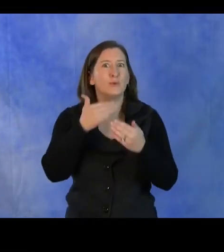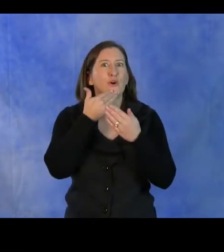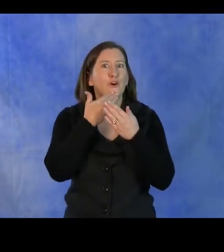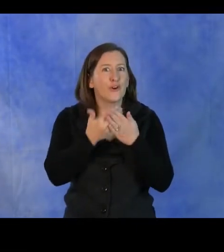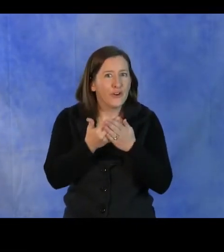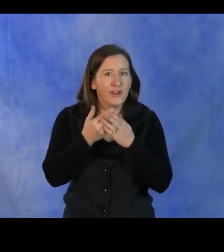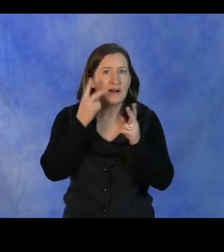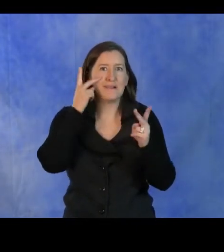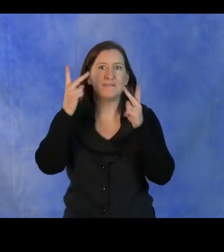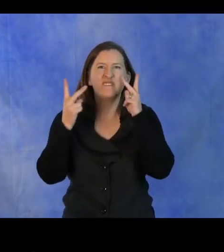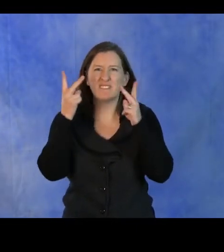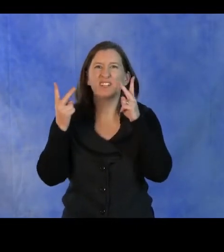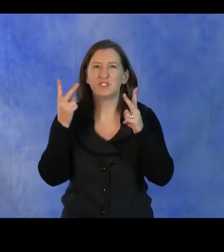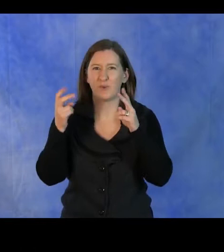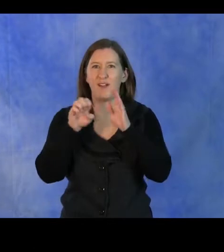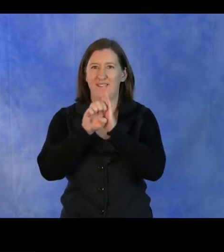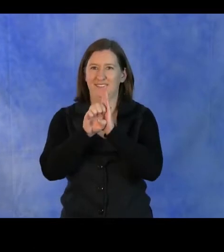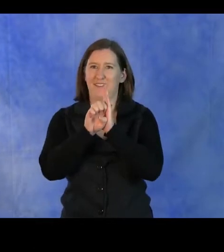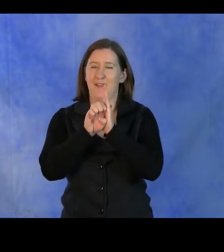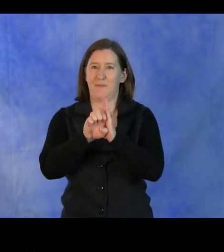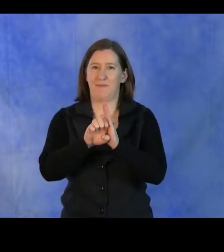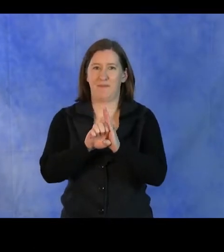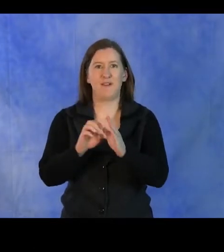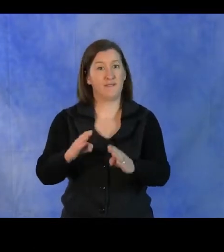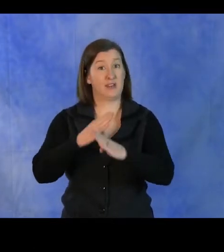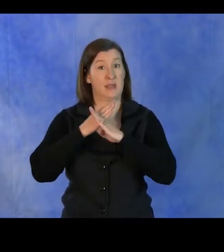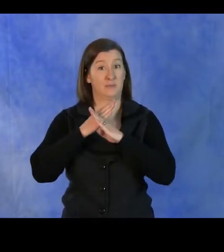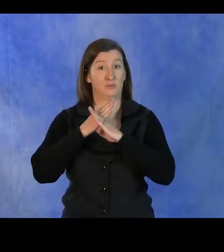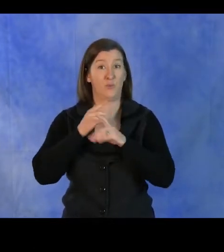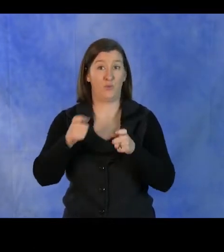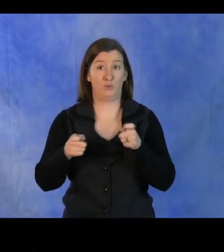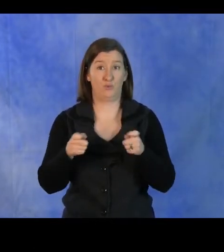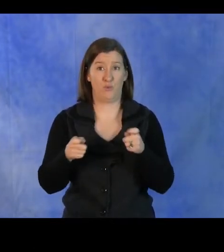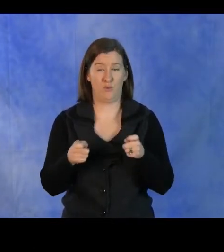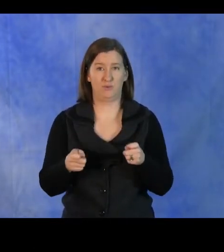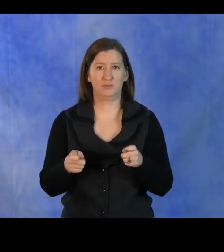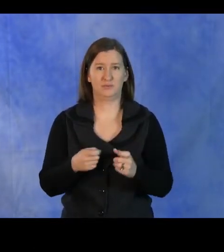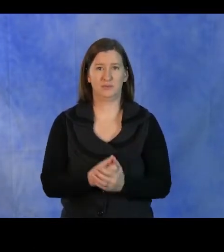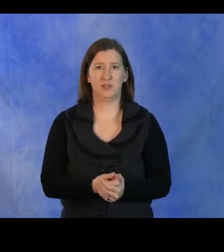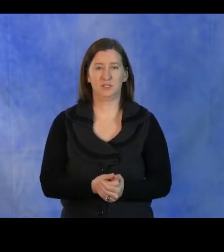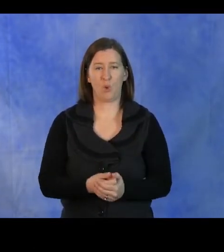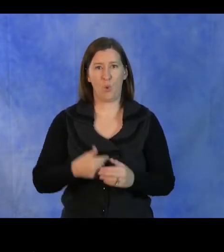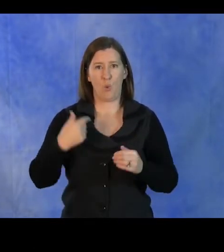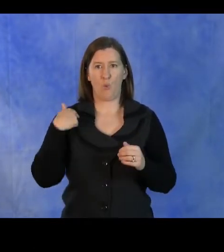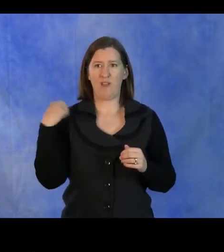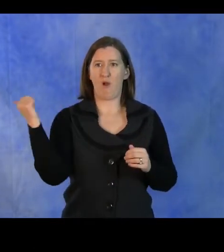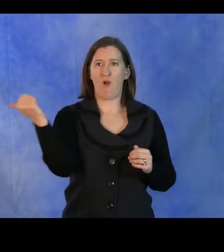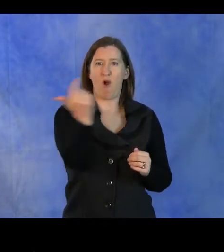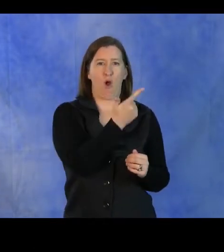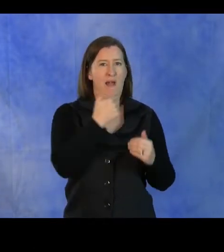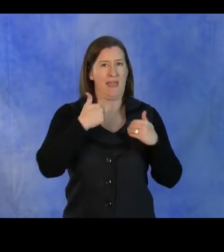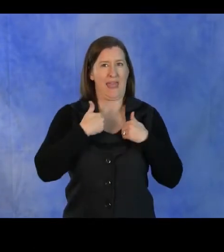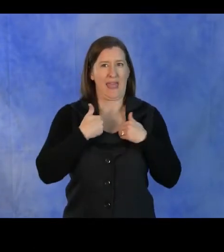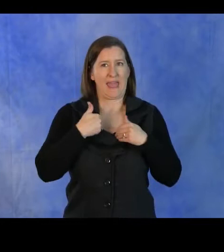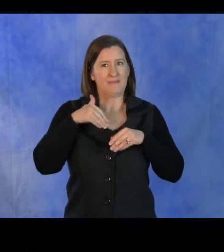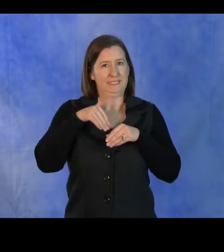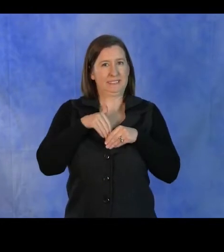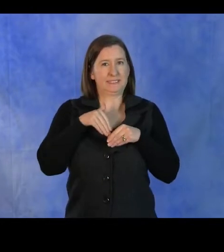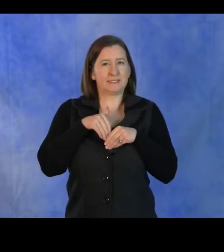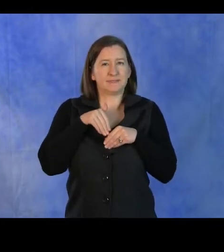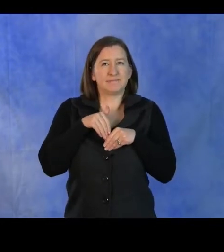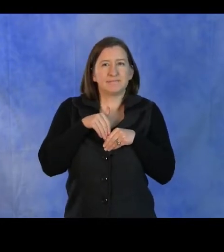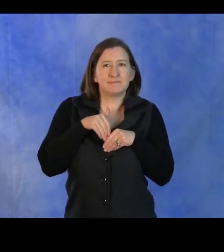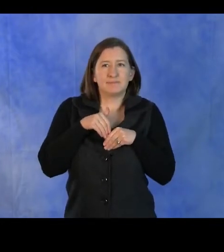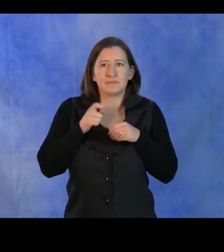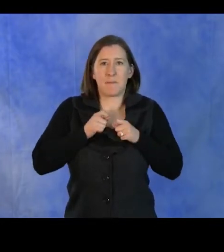see how so that he grabbed for it, but then he didn't touch it. So that was good inhibitory control. And